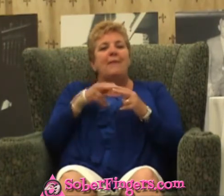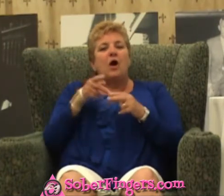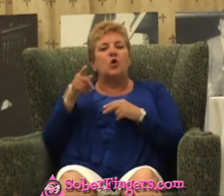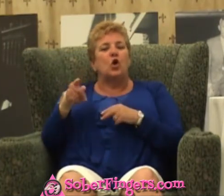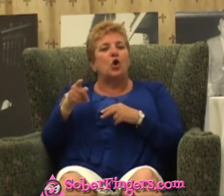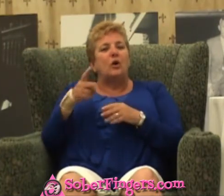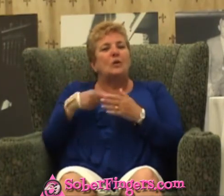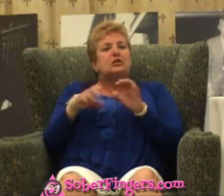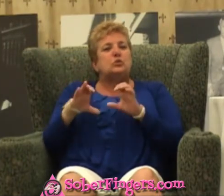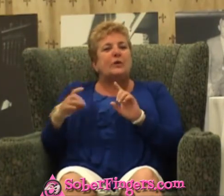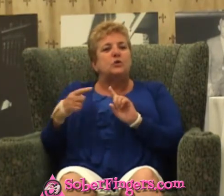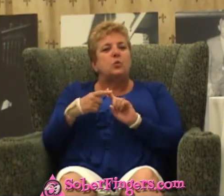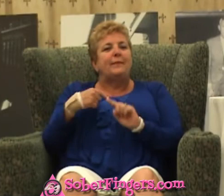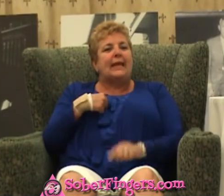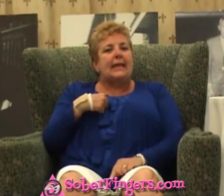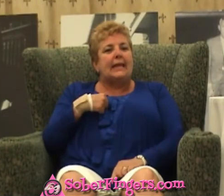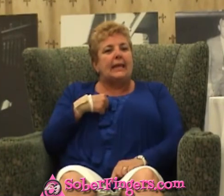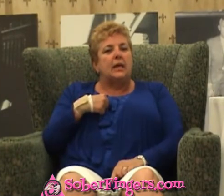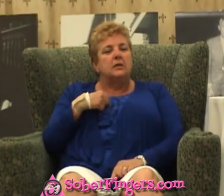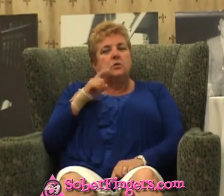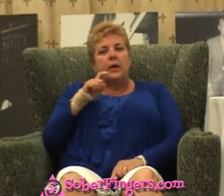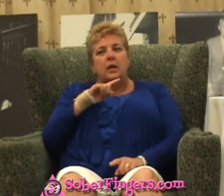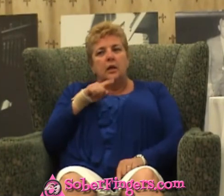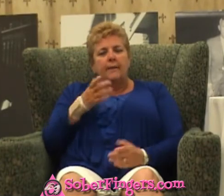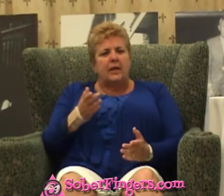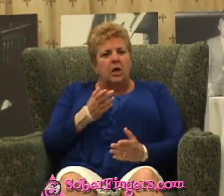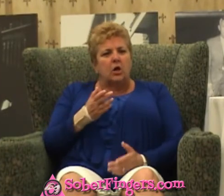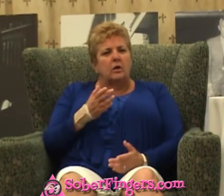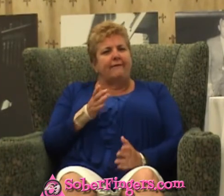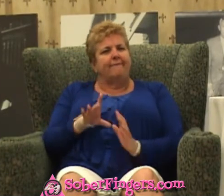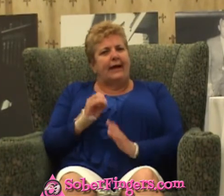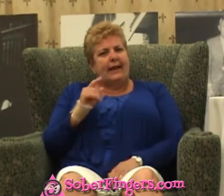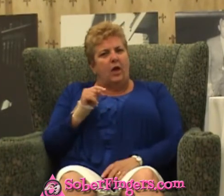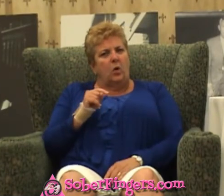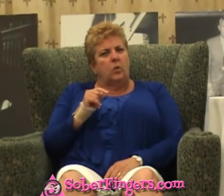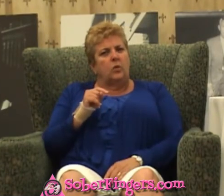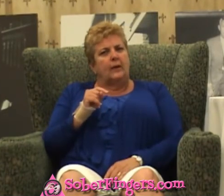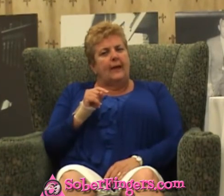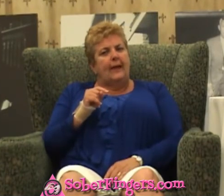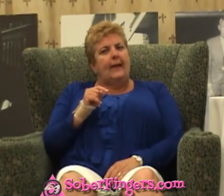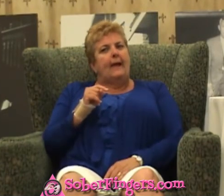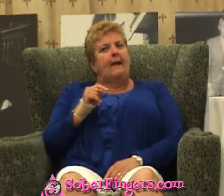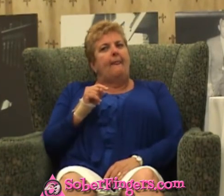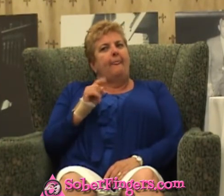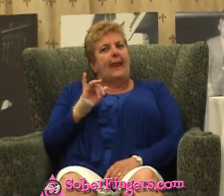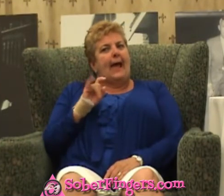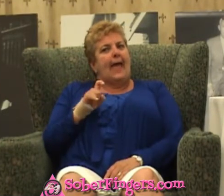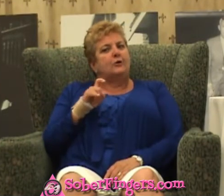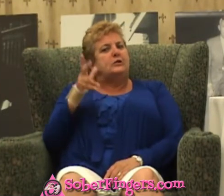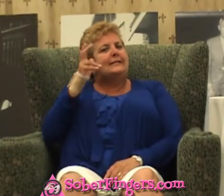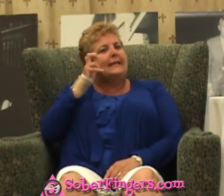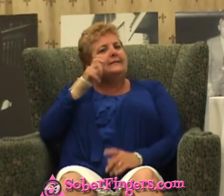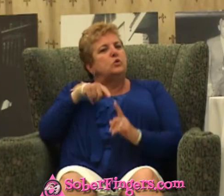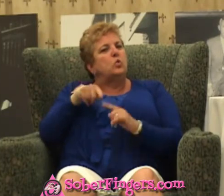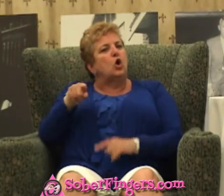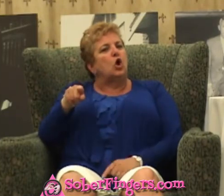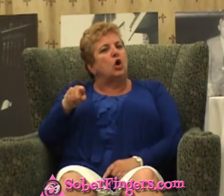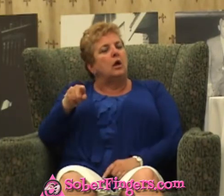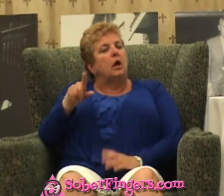to come back in and try to listen and try to find out. And over time, we became very close, and I loved that experience. I loved being able